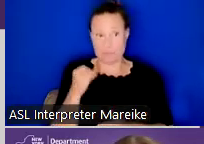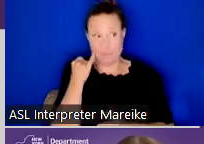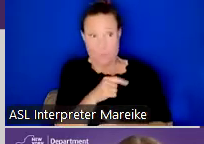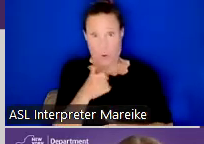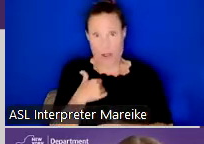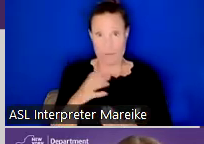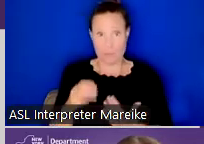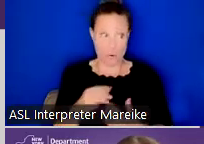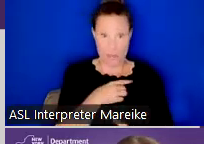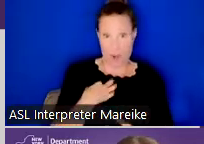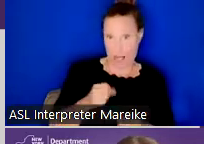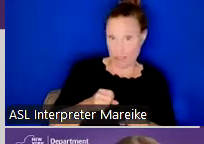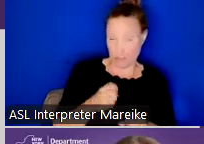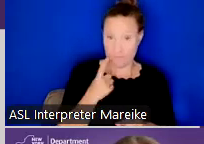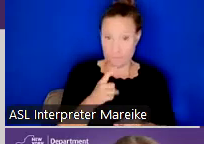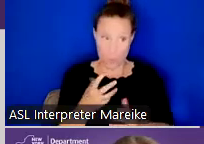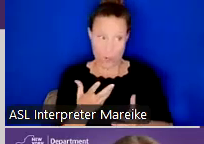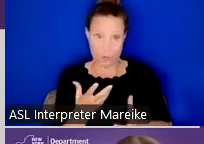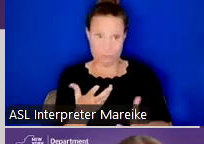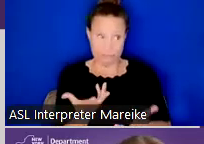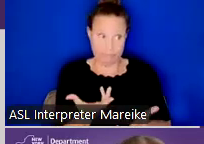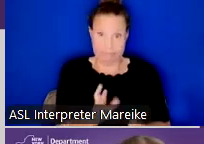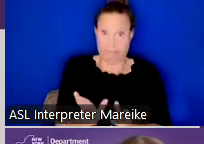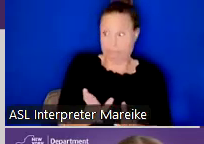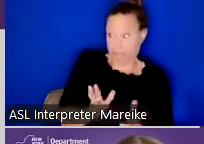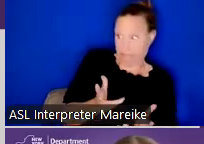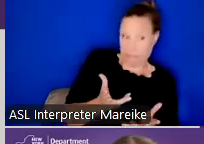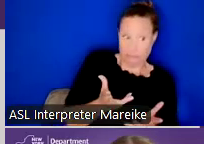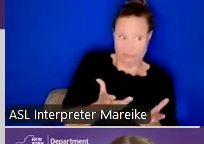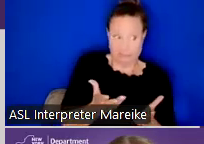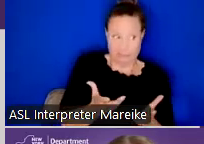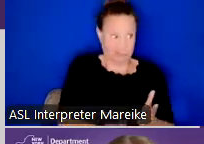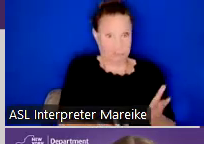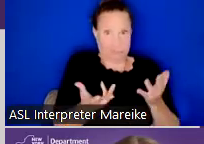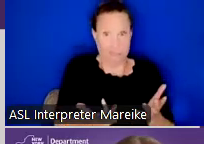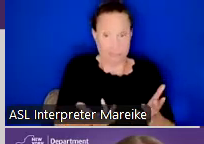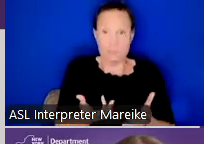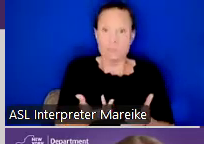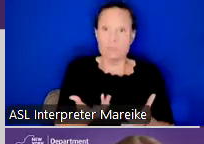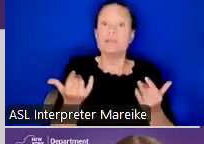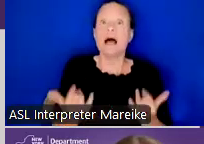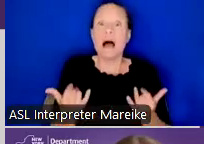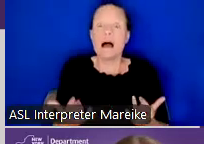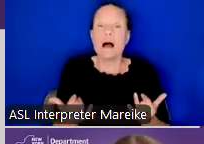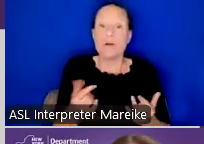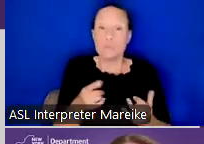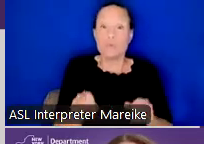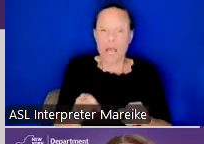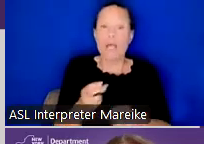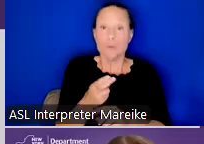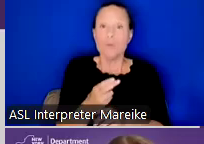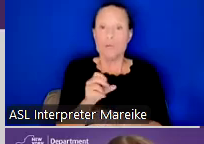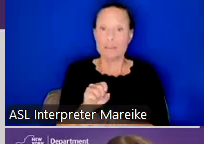are eligible for under your hat. This is a great time, right? Or ability to use the social